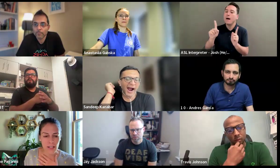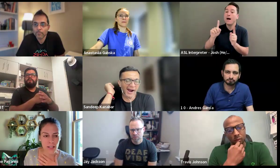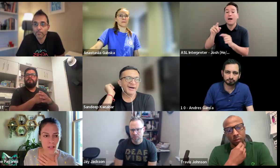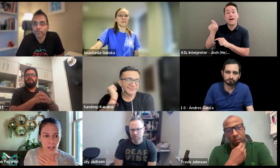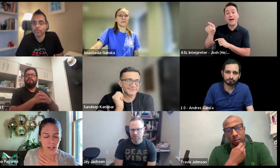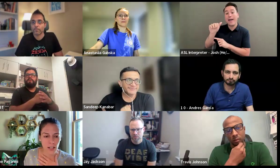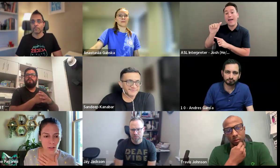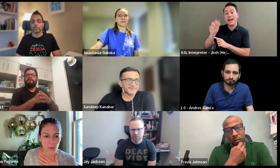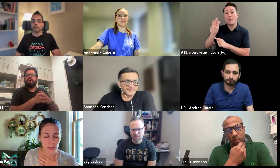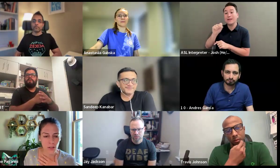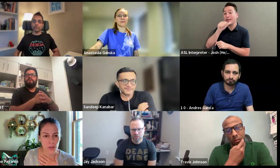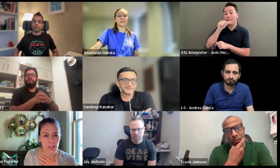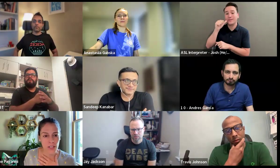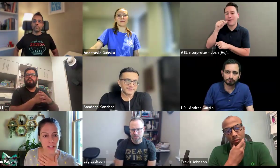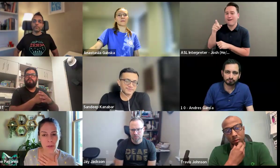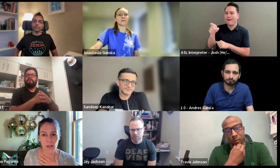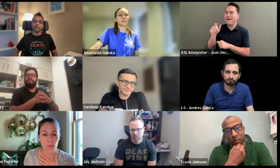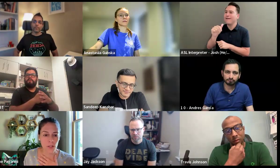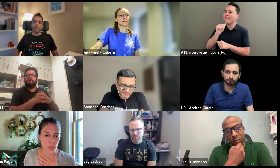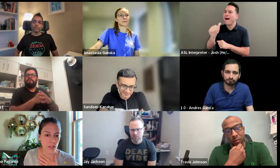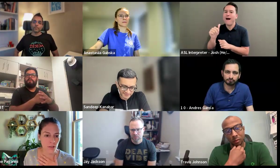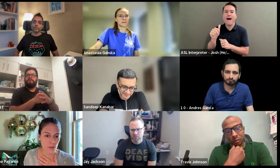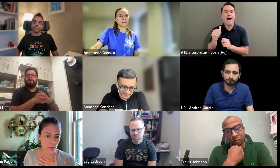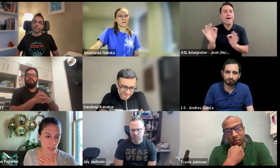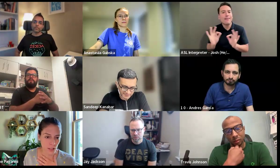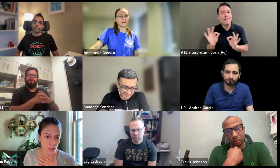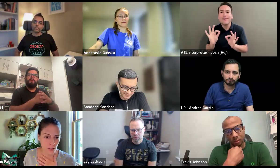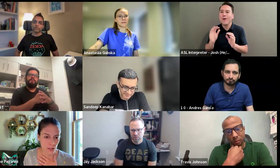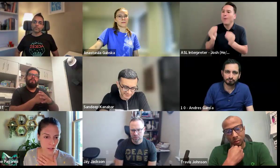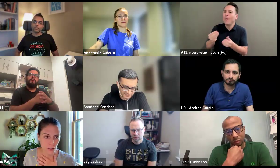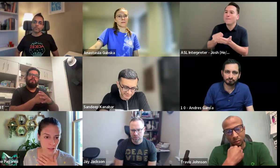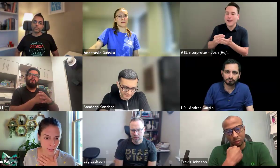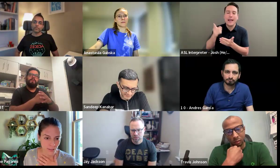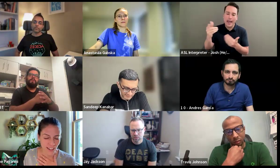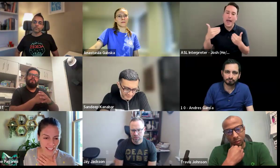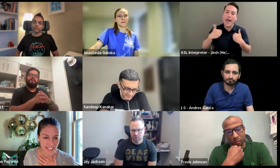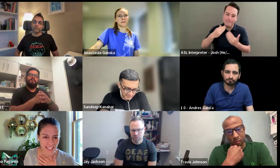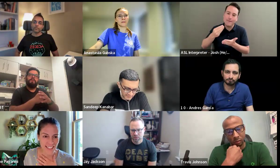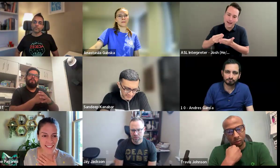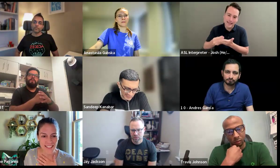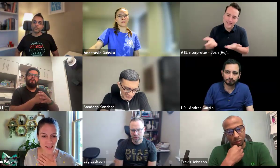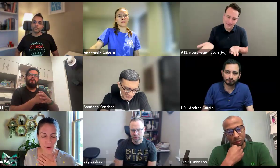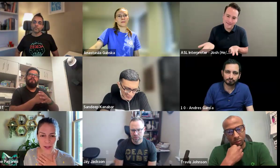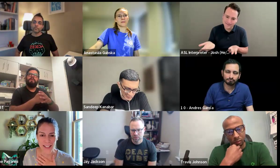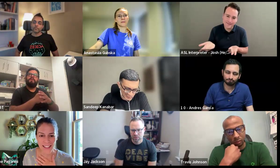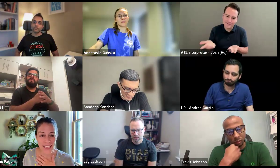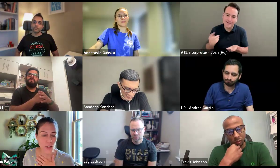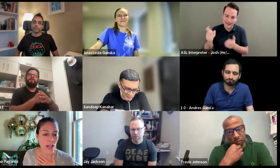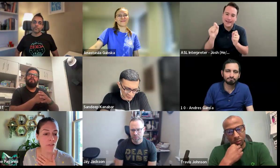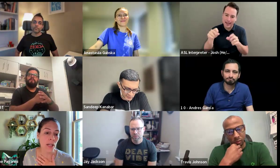AWS is not a local community event with no budget, to be clear. Right? Like, so they do have